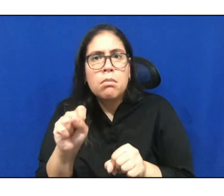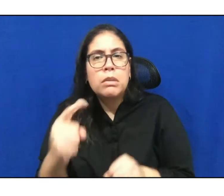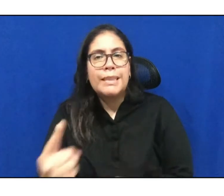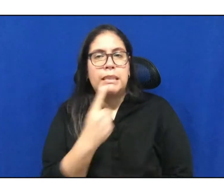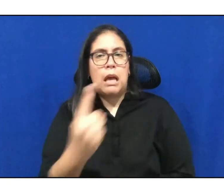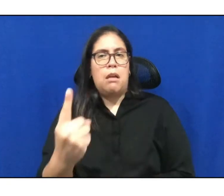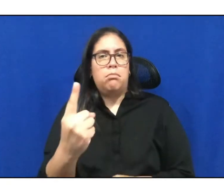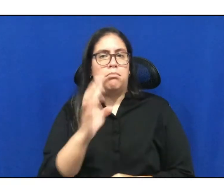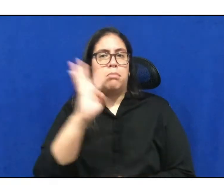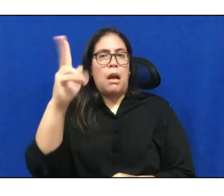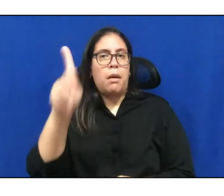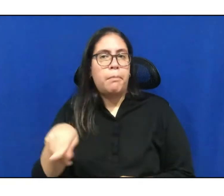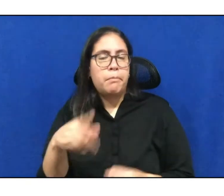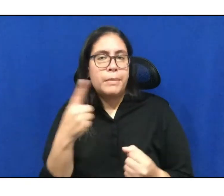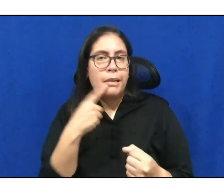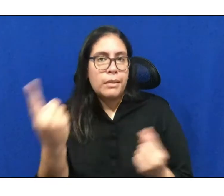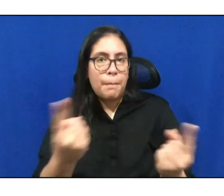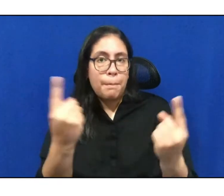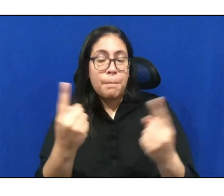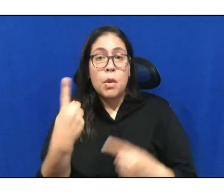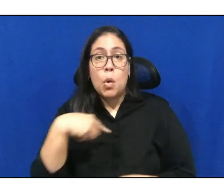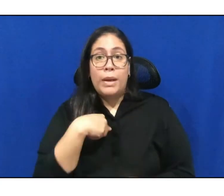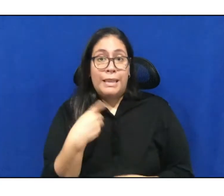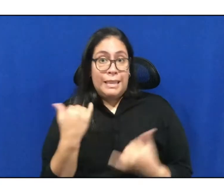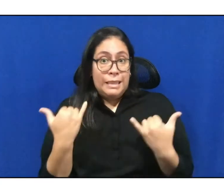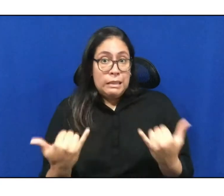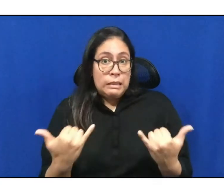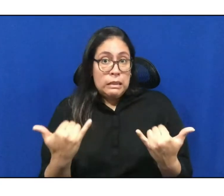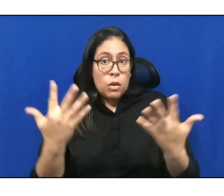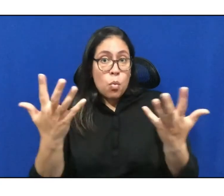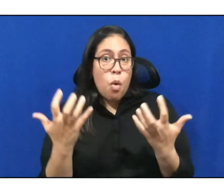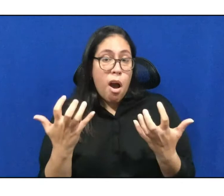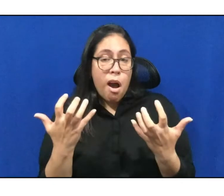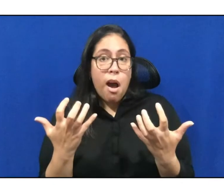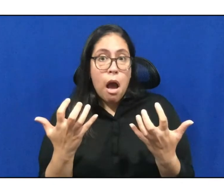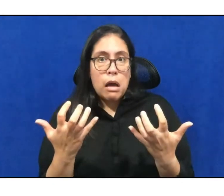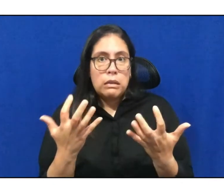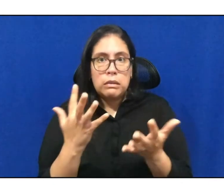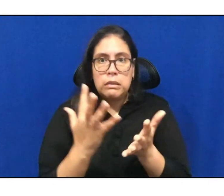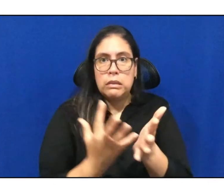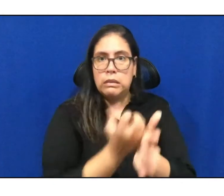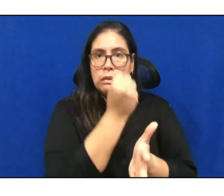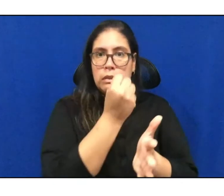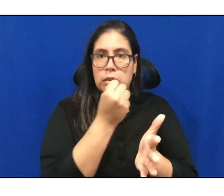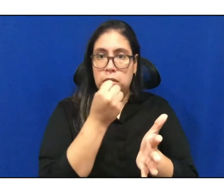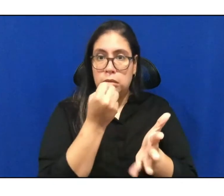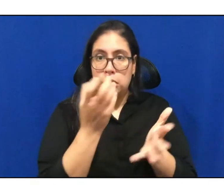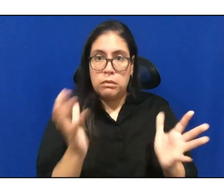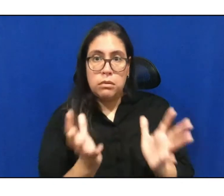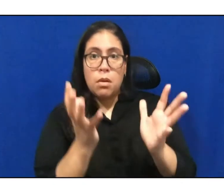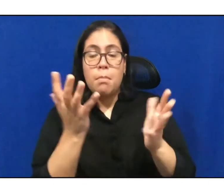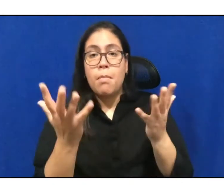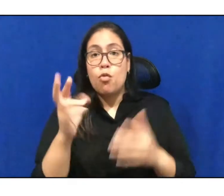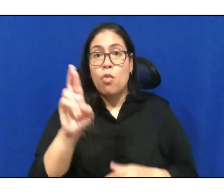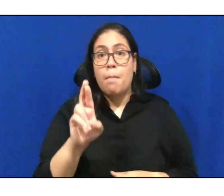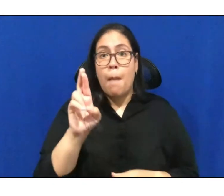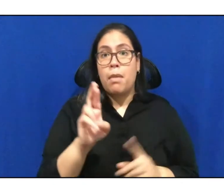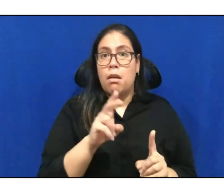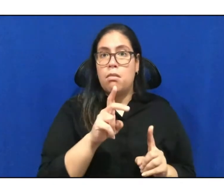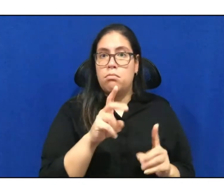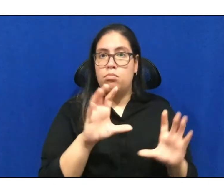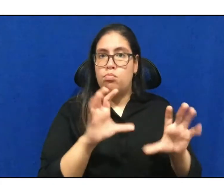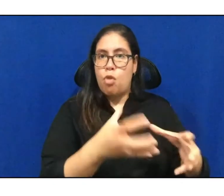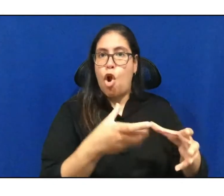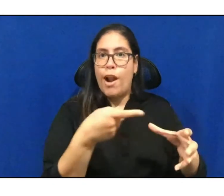either we harness that, or because I think the Republican Party is really mobilizing to